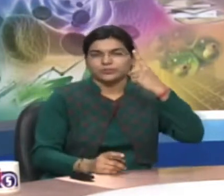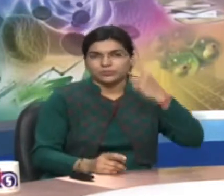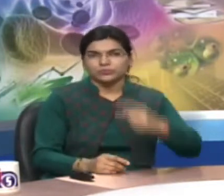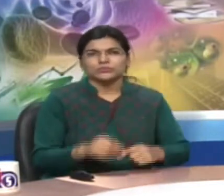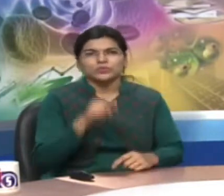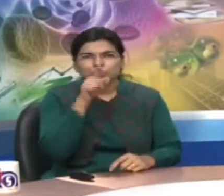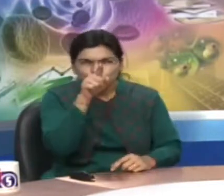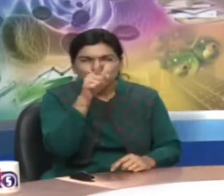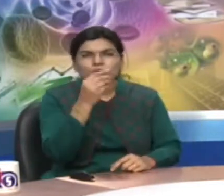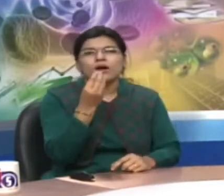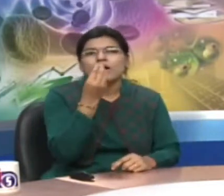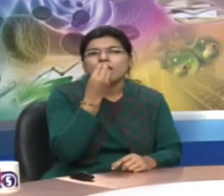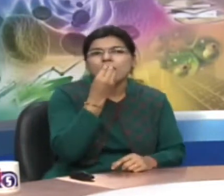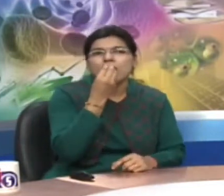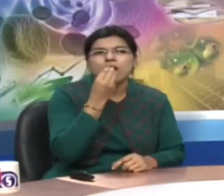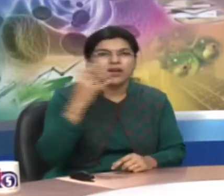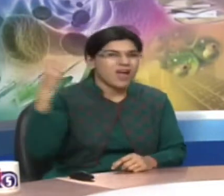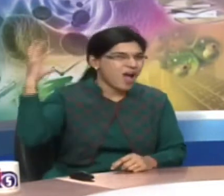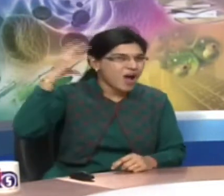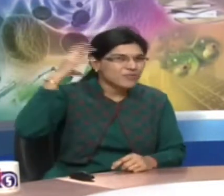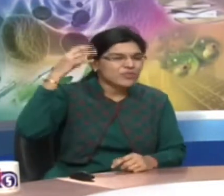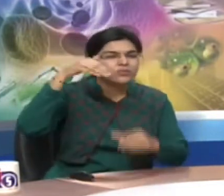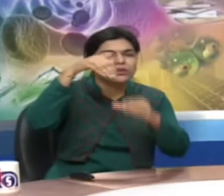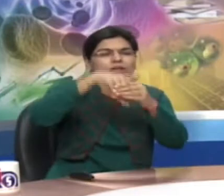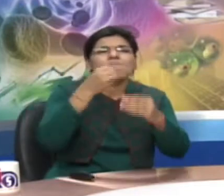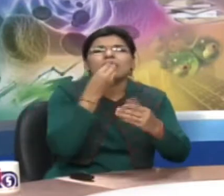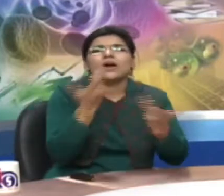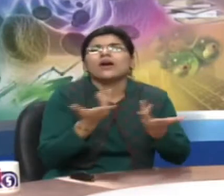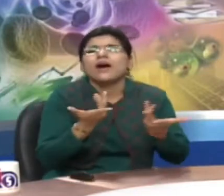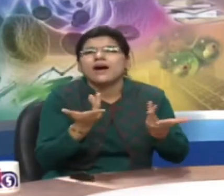So the first example is, what do you eat for lunch?